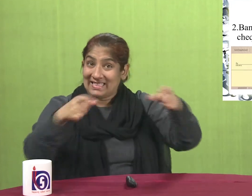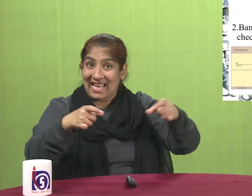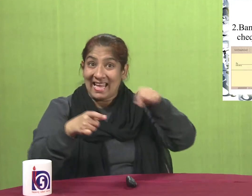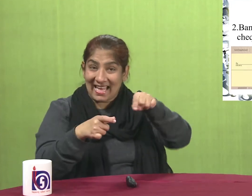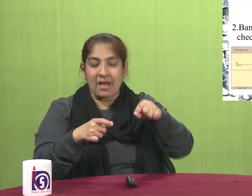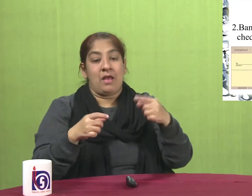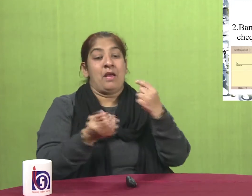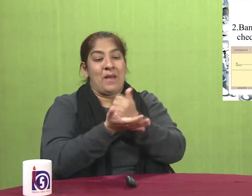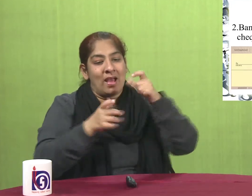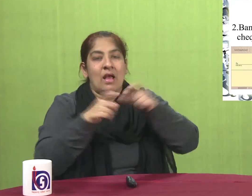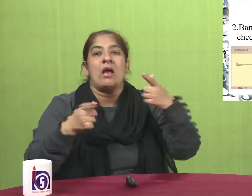Banker's check,